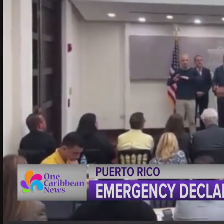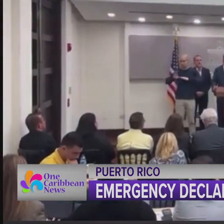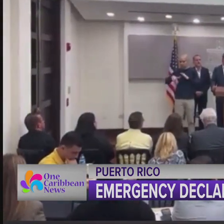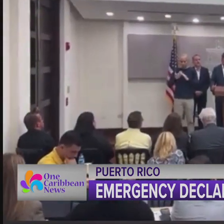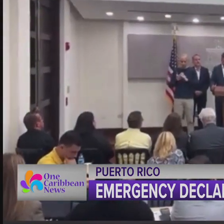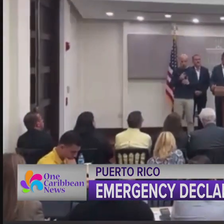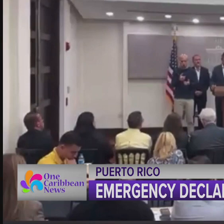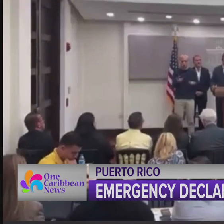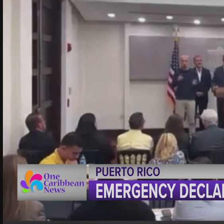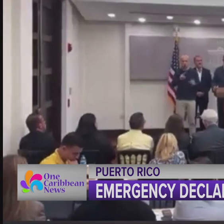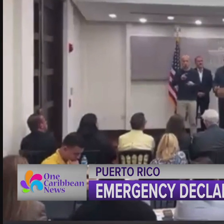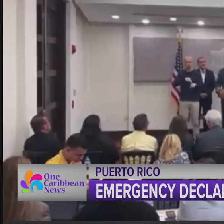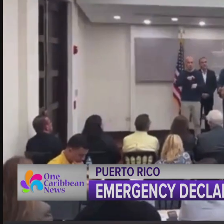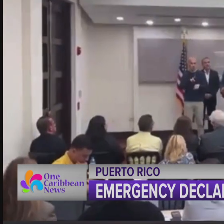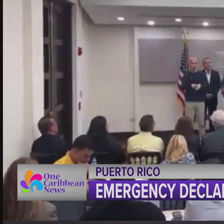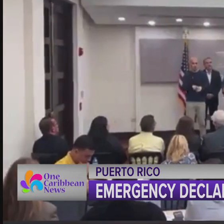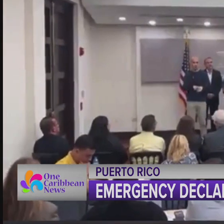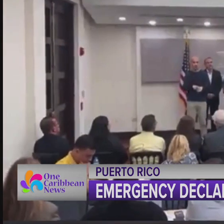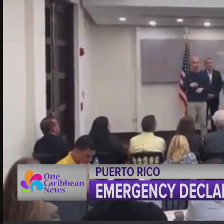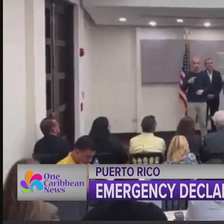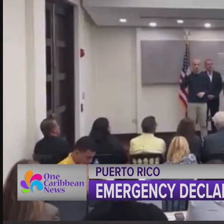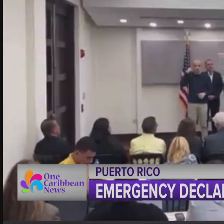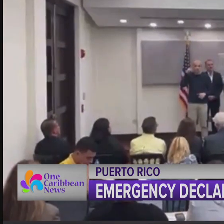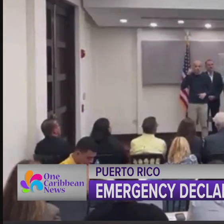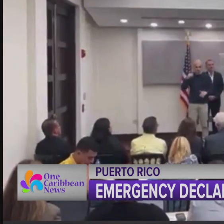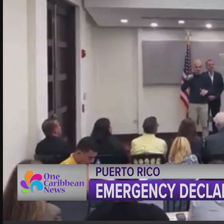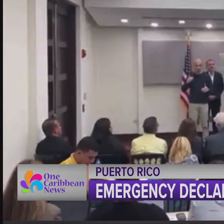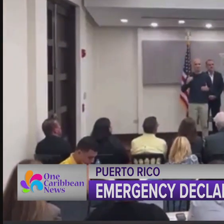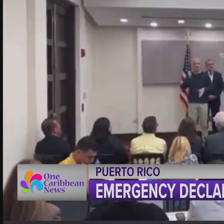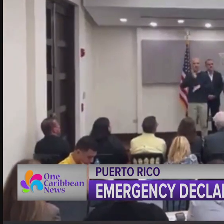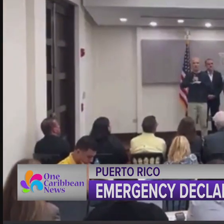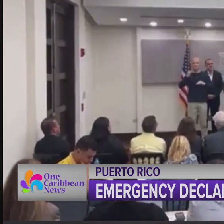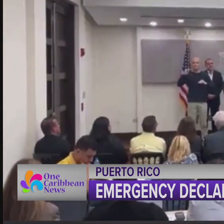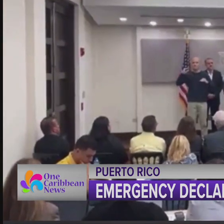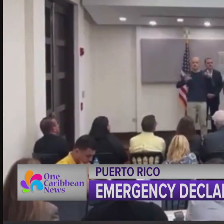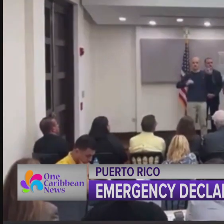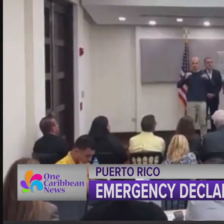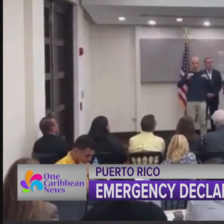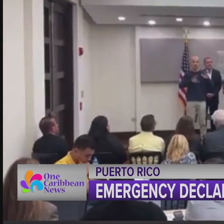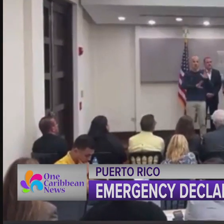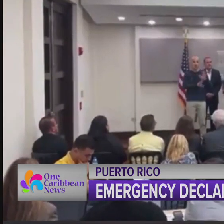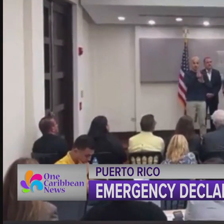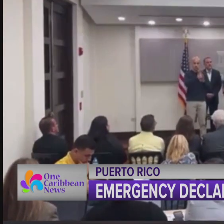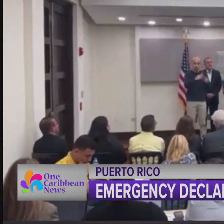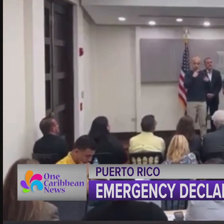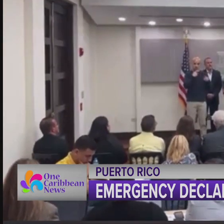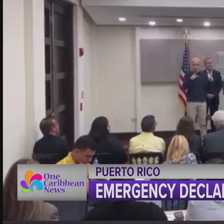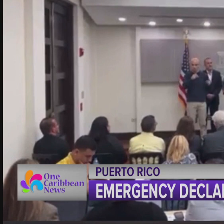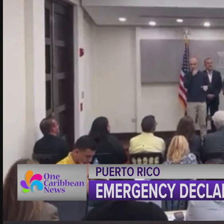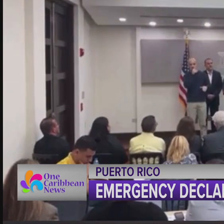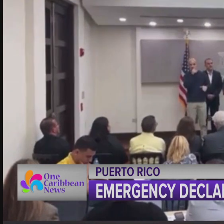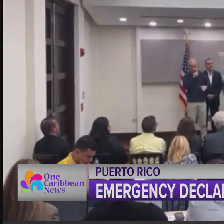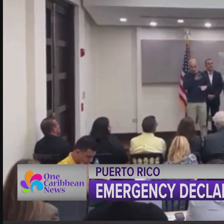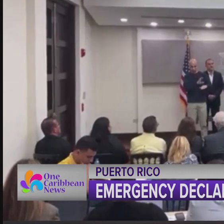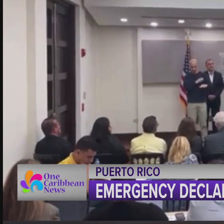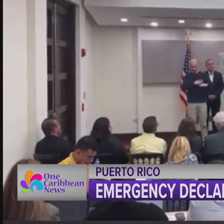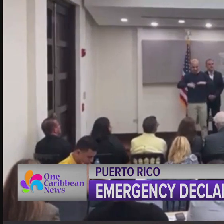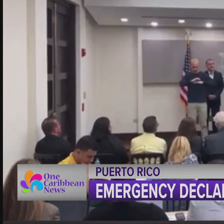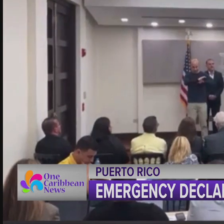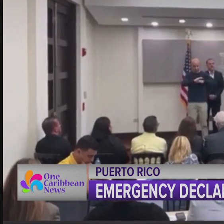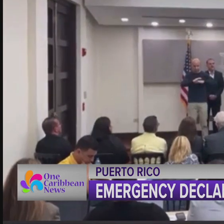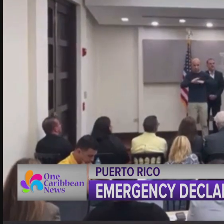to control pollution and implement urgent measures that address the vulnerabilities of the coast and